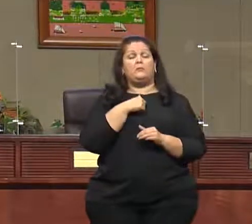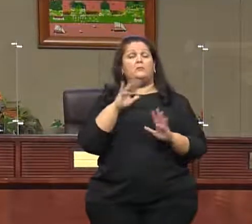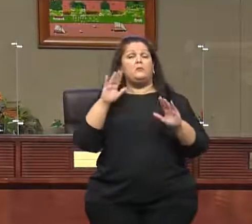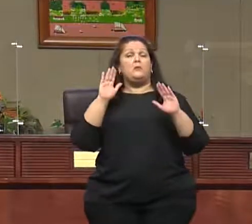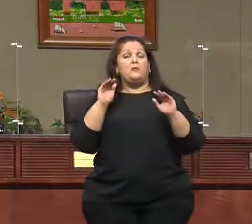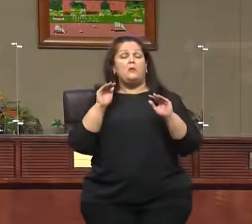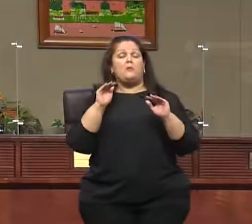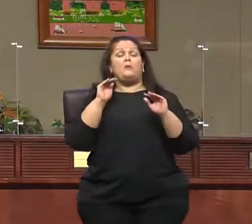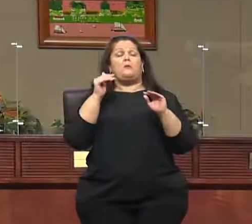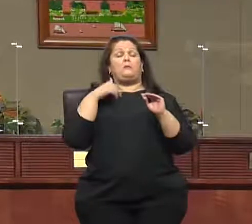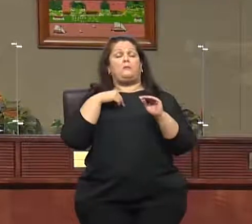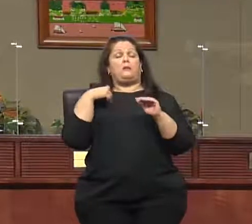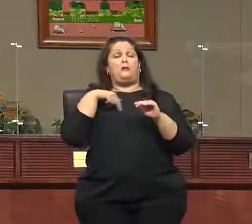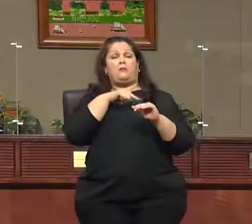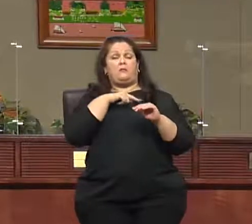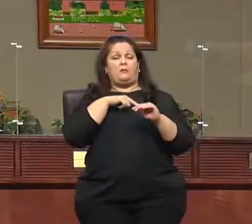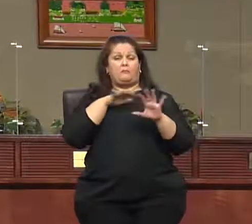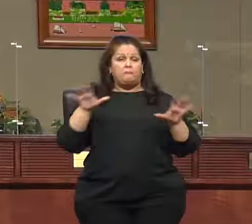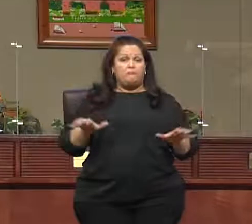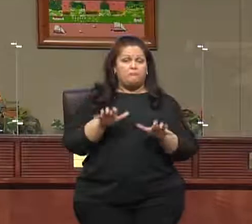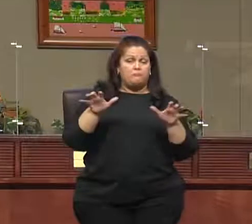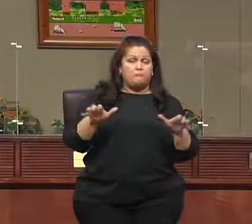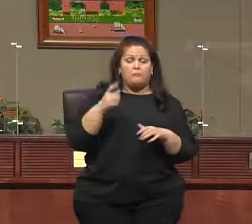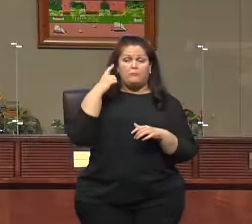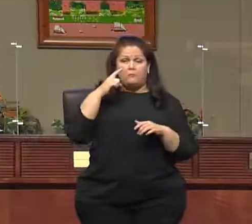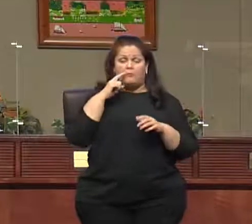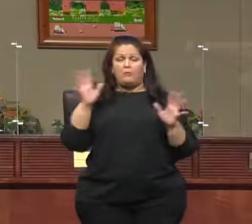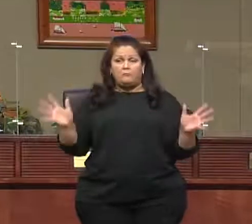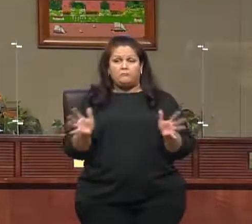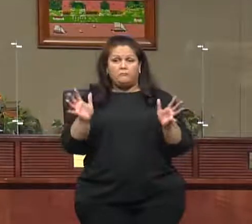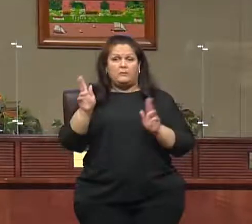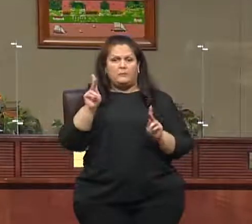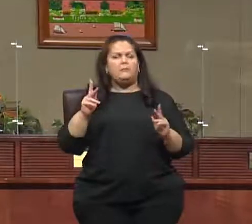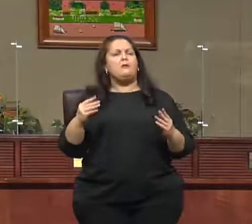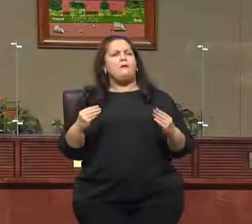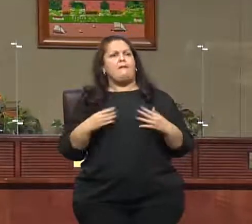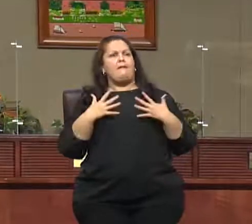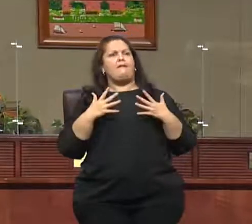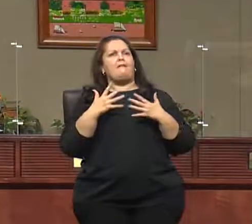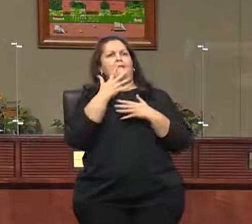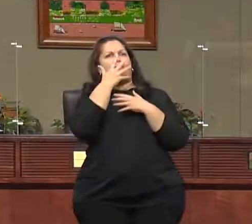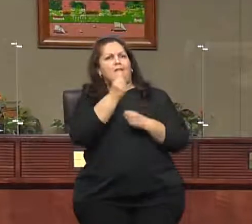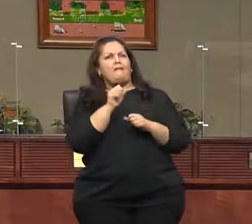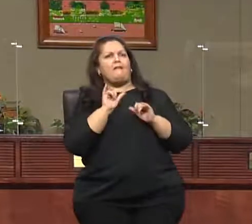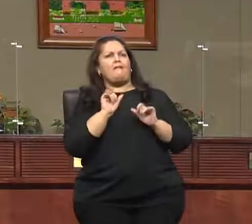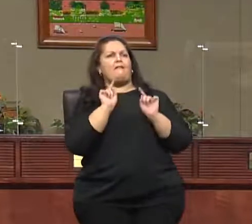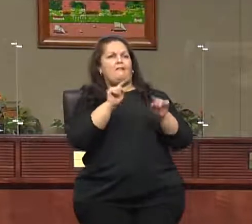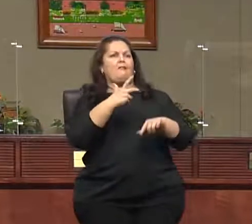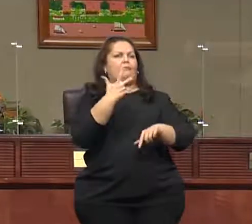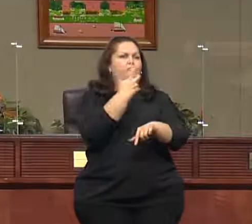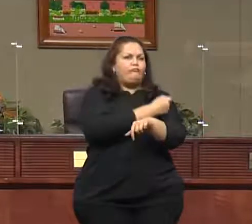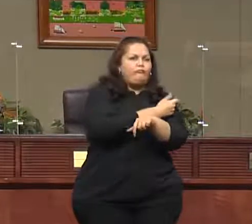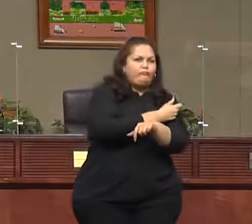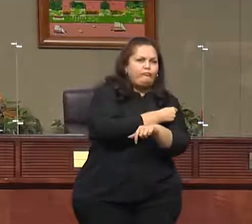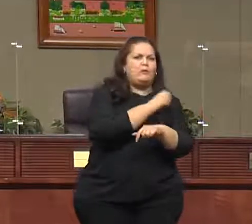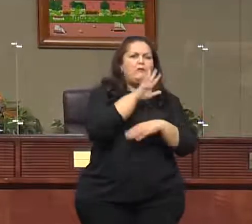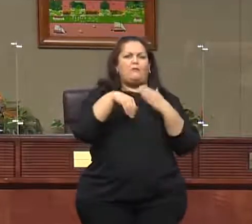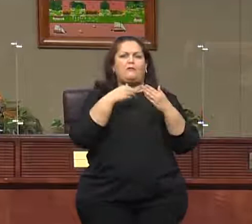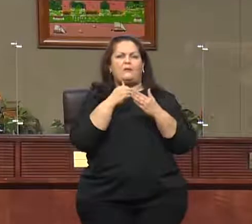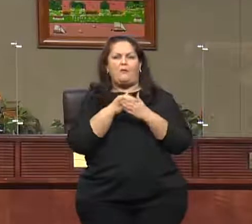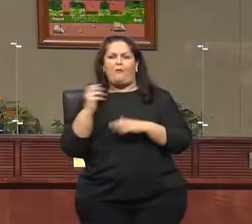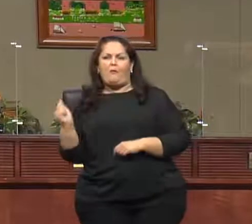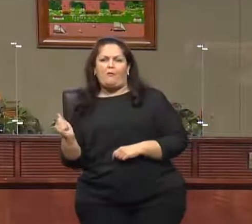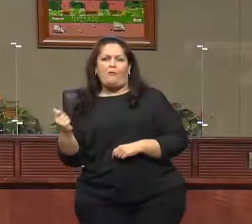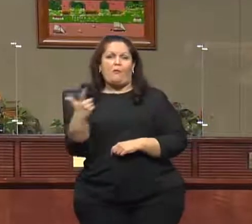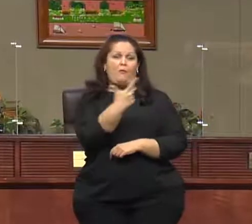ignite a desire in our residents to get their shots and be part of the community immunity initiative that we